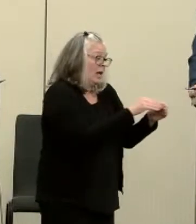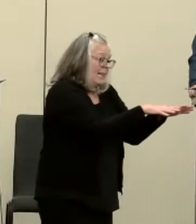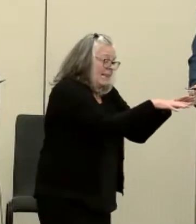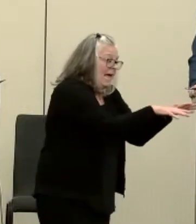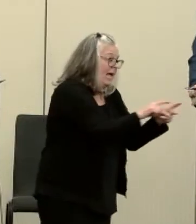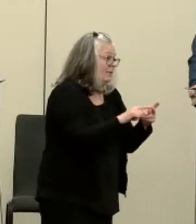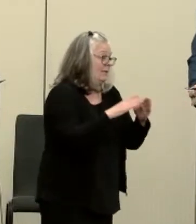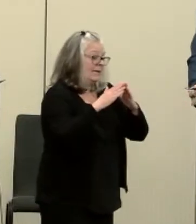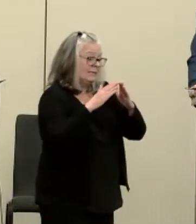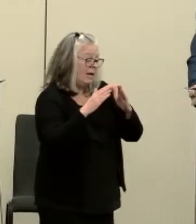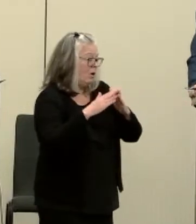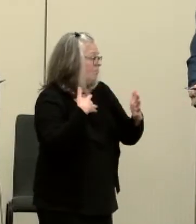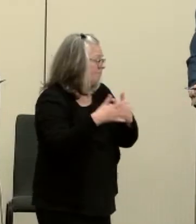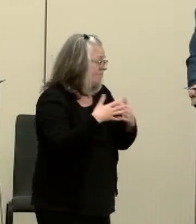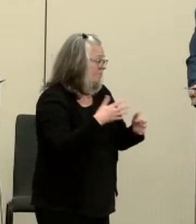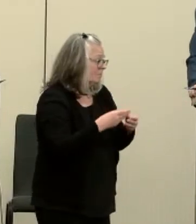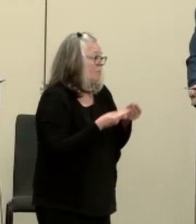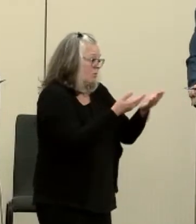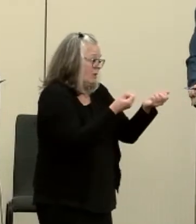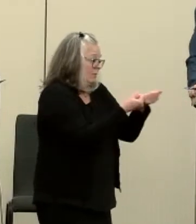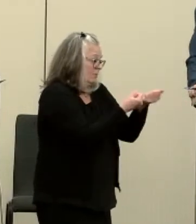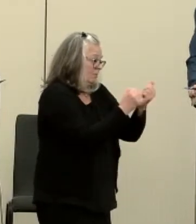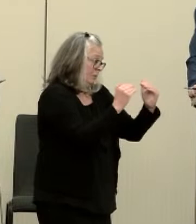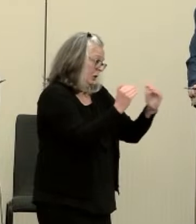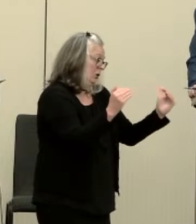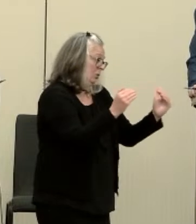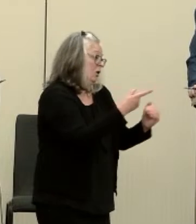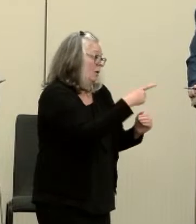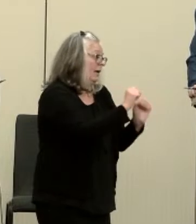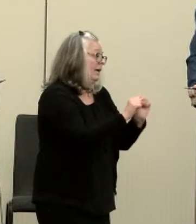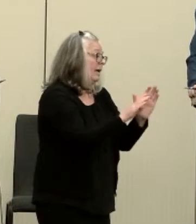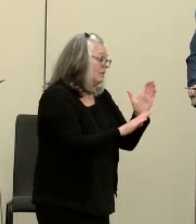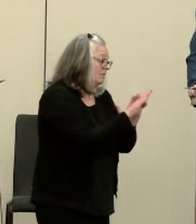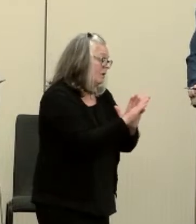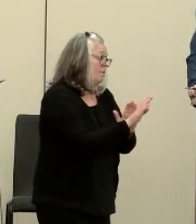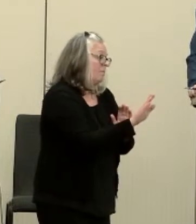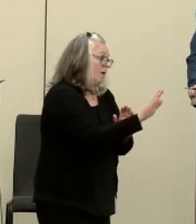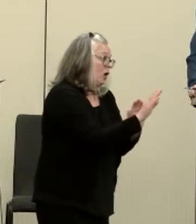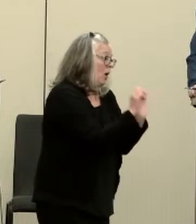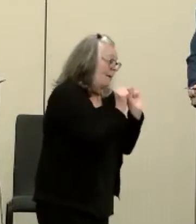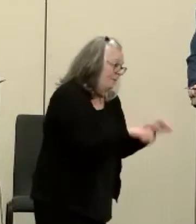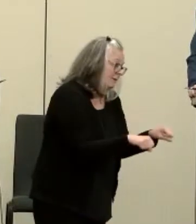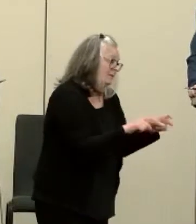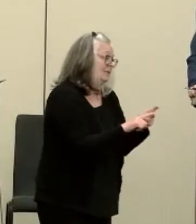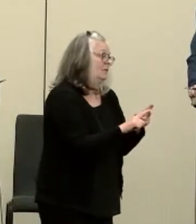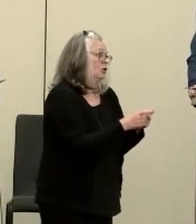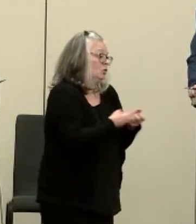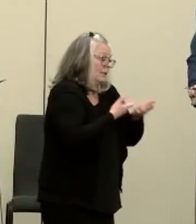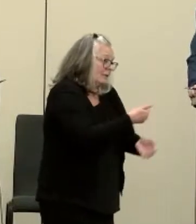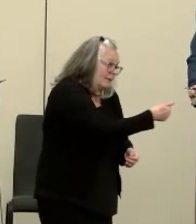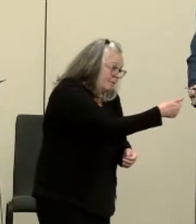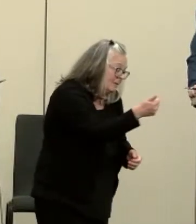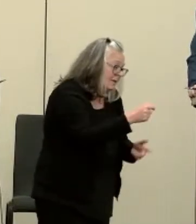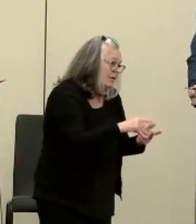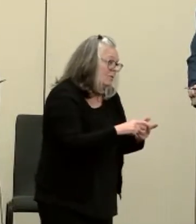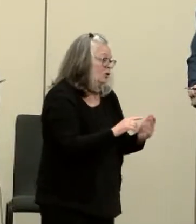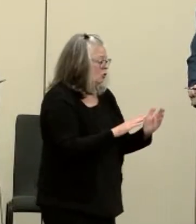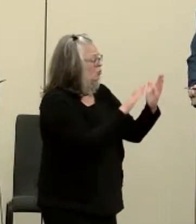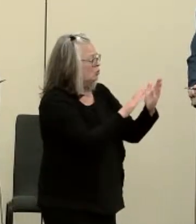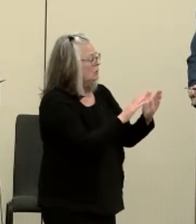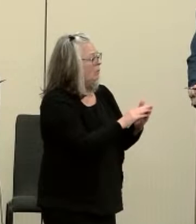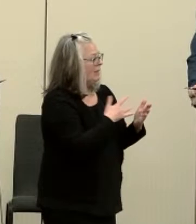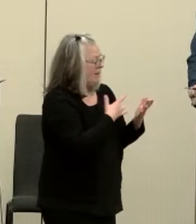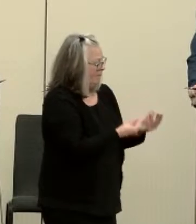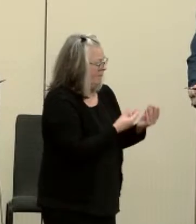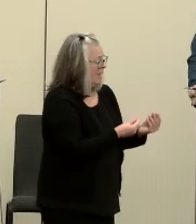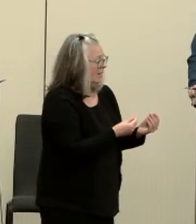centers, have the supports that they need to develop their abilities, to express themselves, to be treated with the compassion